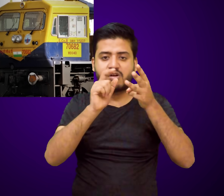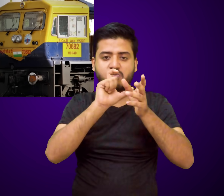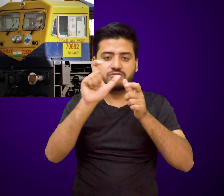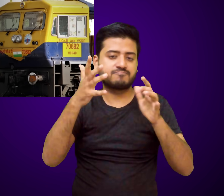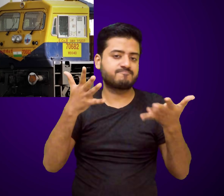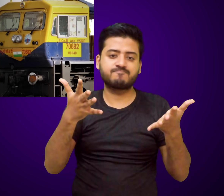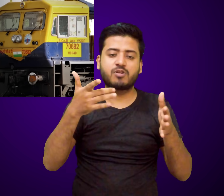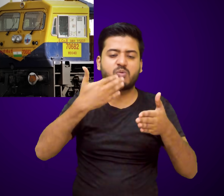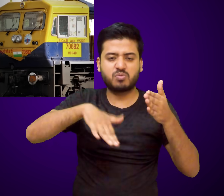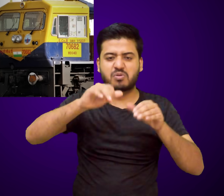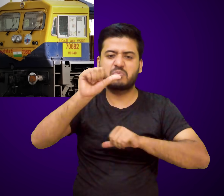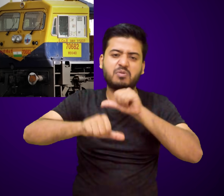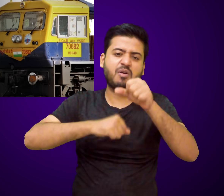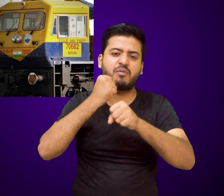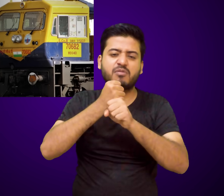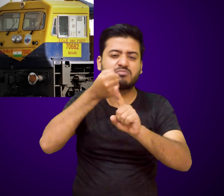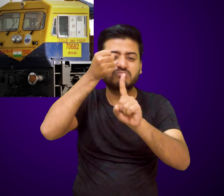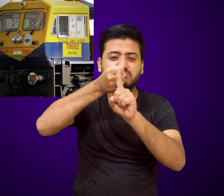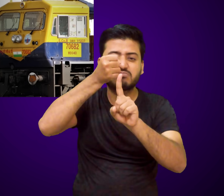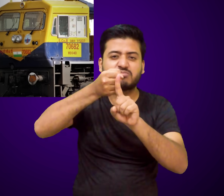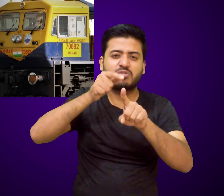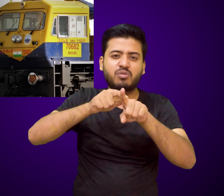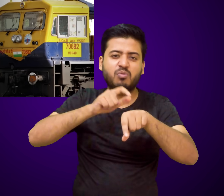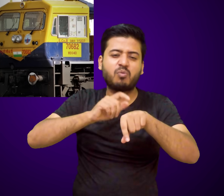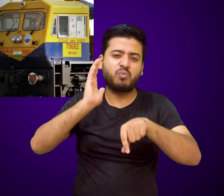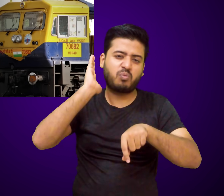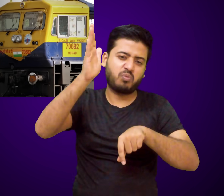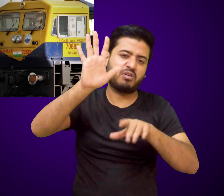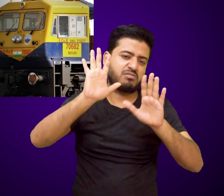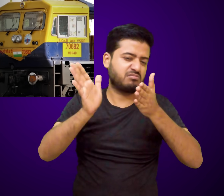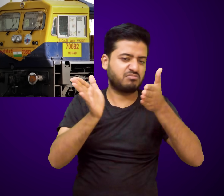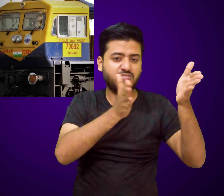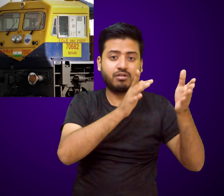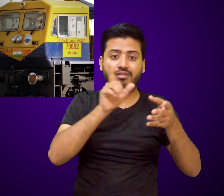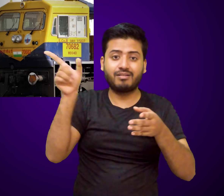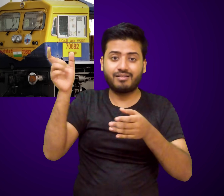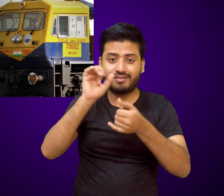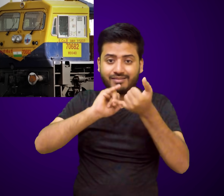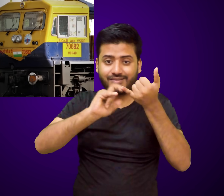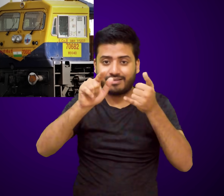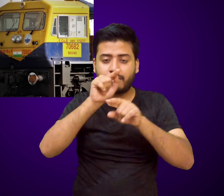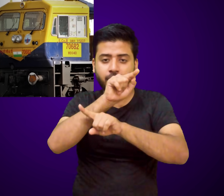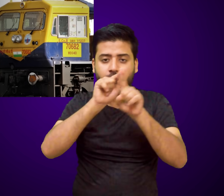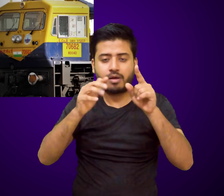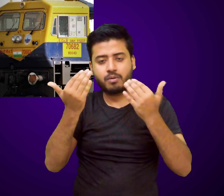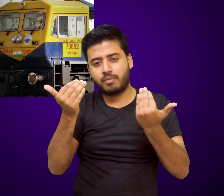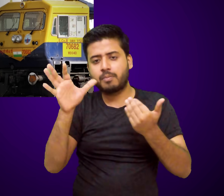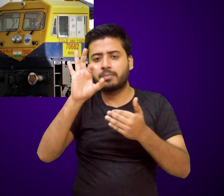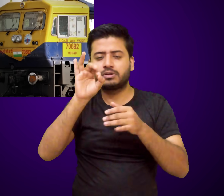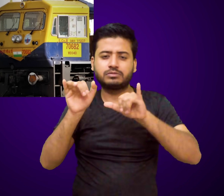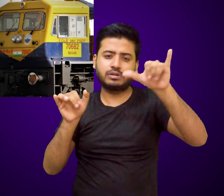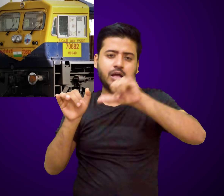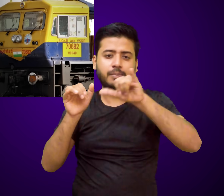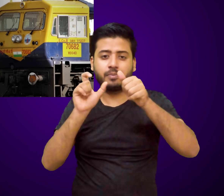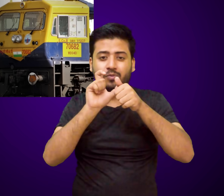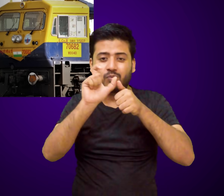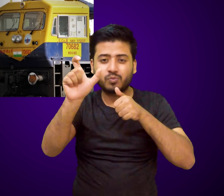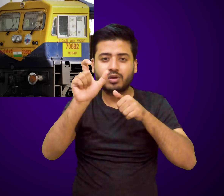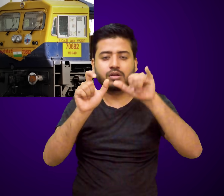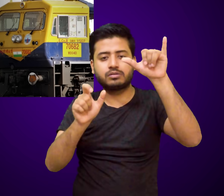uploaded documents were not clear or readable. Mismatched information. Information on the application, such as name or date of